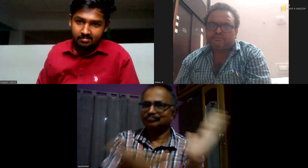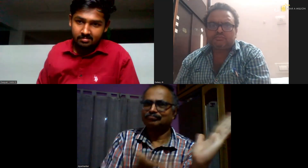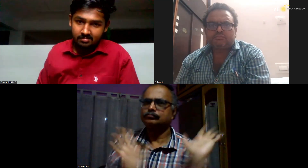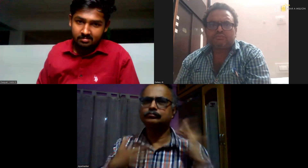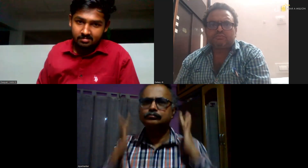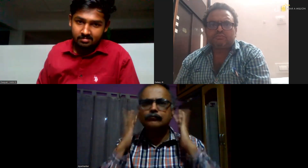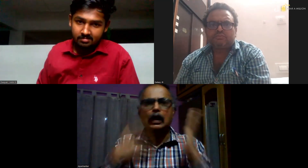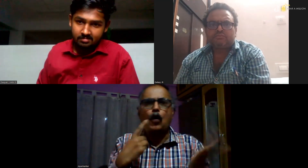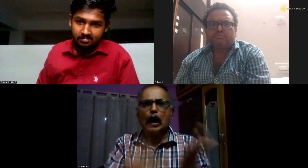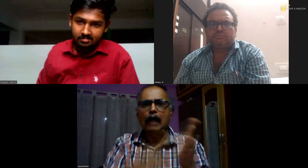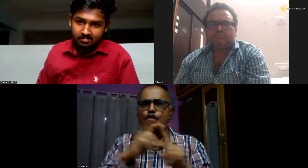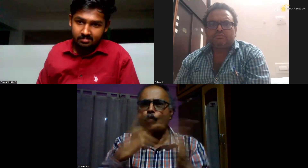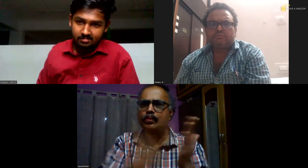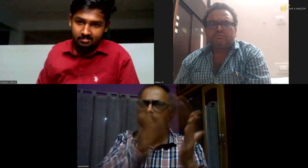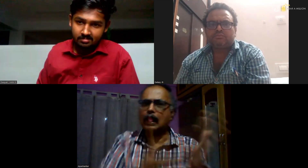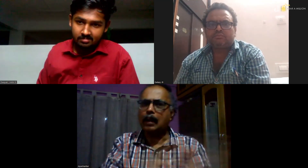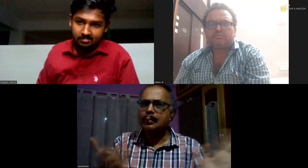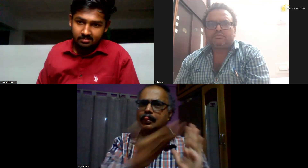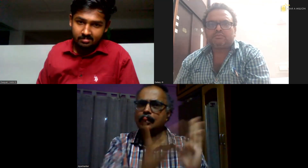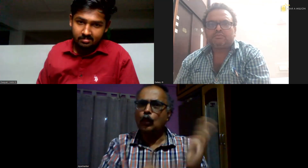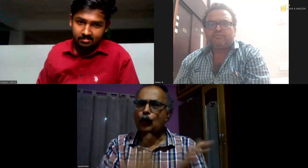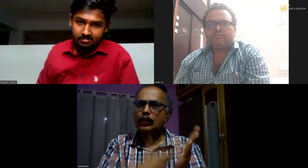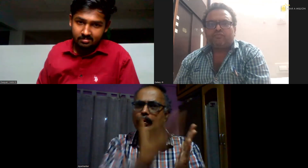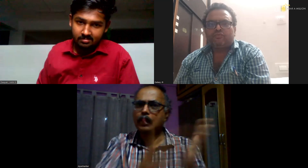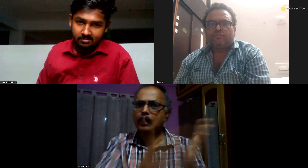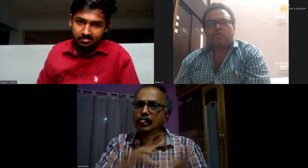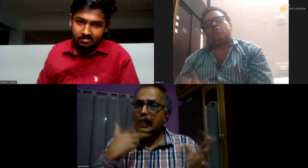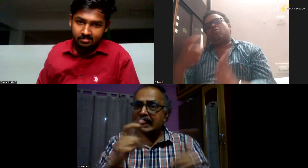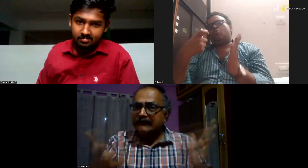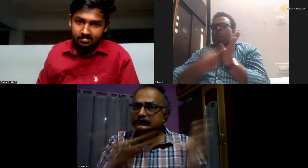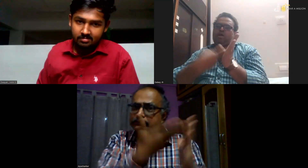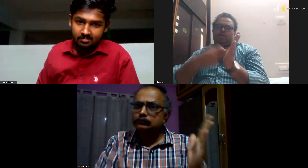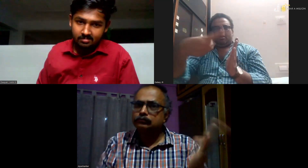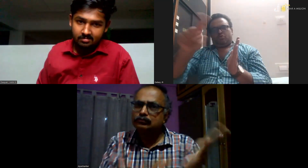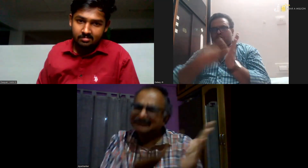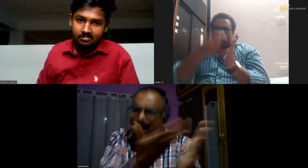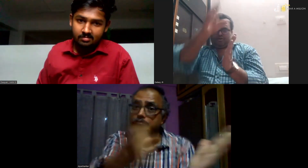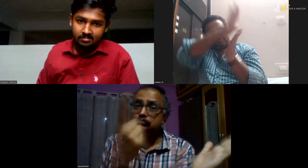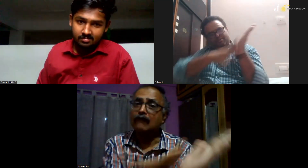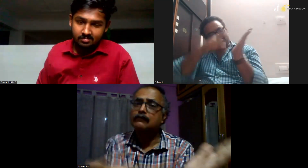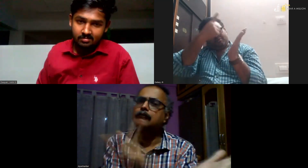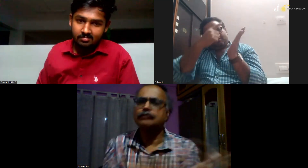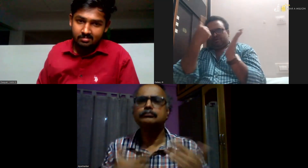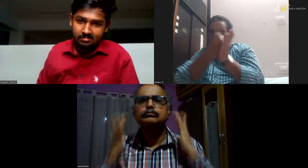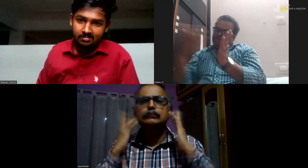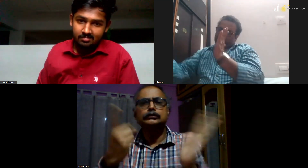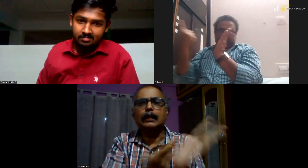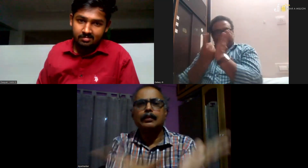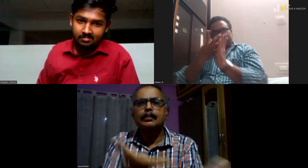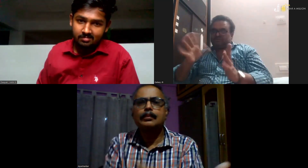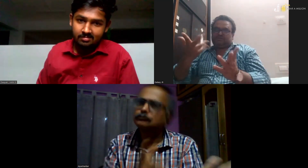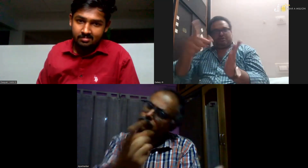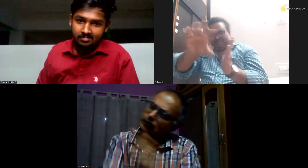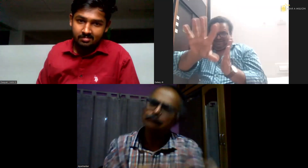So did you met any accident or something? Are there any facilities for you? Yes, we have some proper guidelines and we have a proper